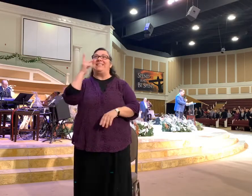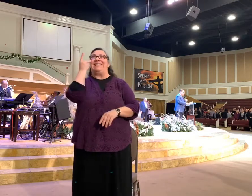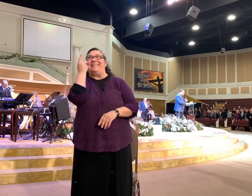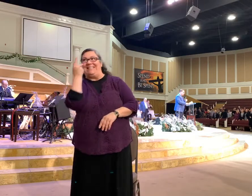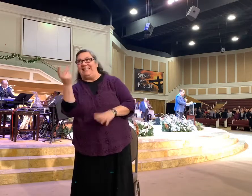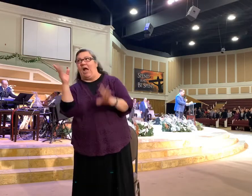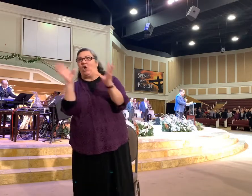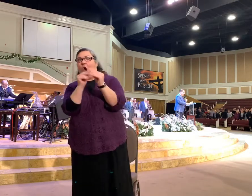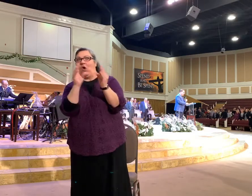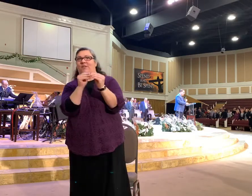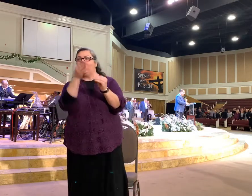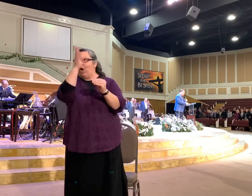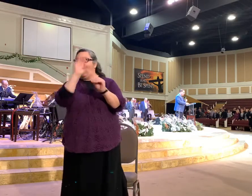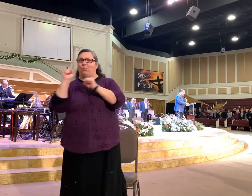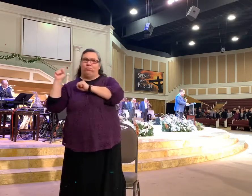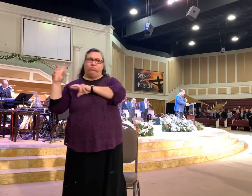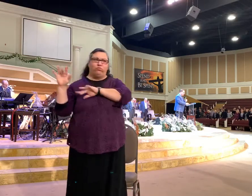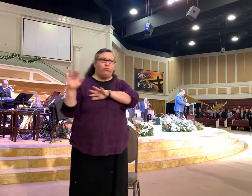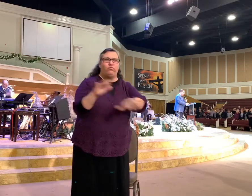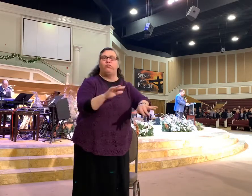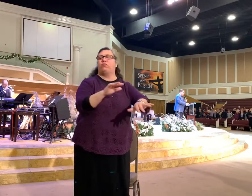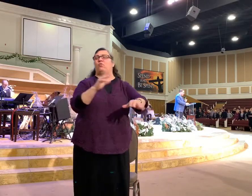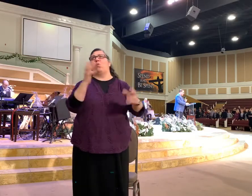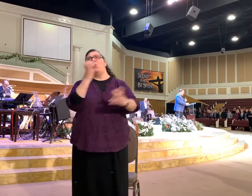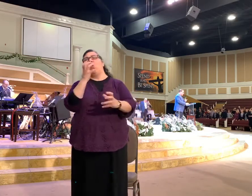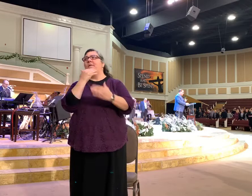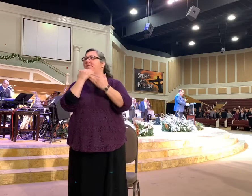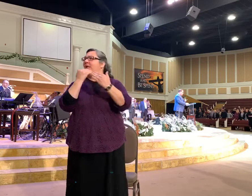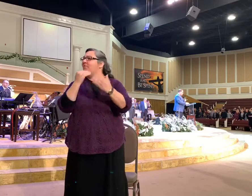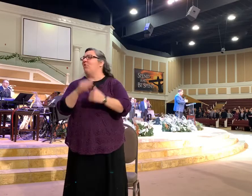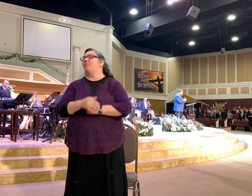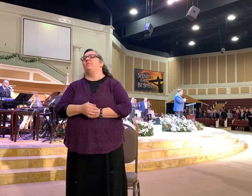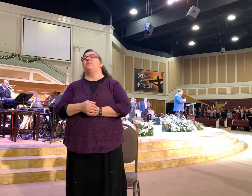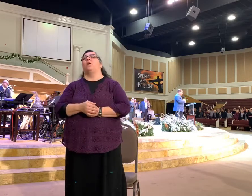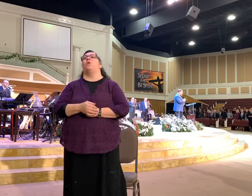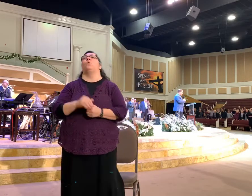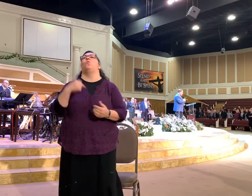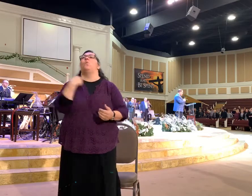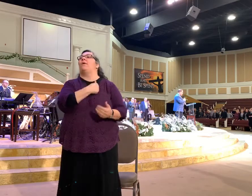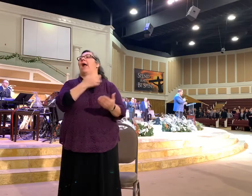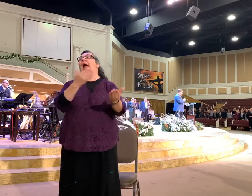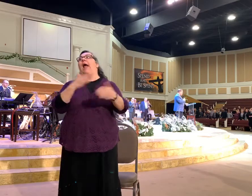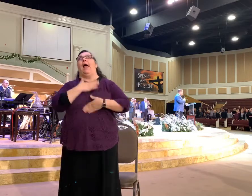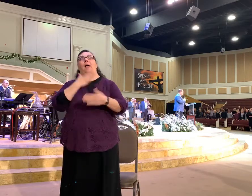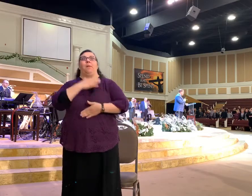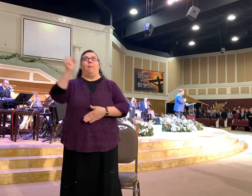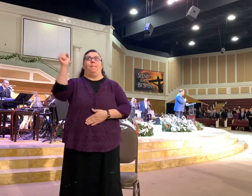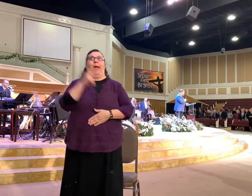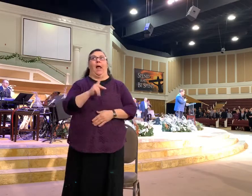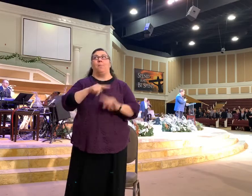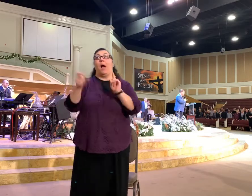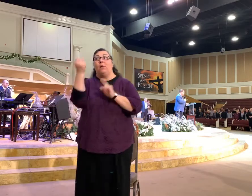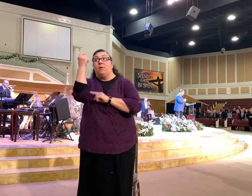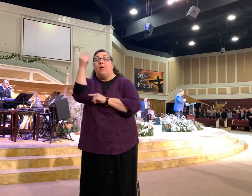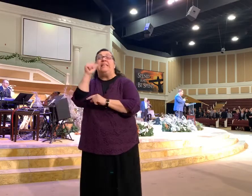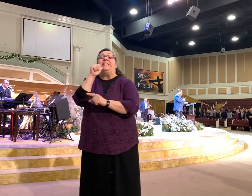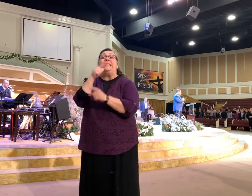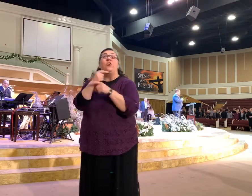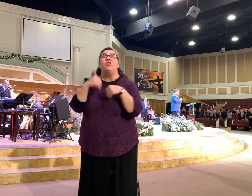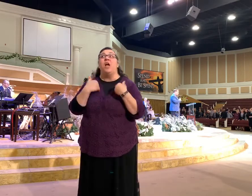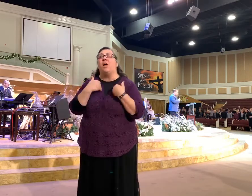really blew in there in a mighty way, and we're thankful for that. So we're glad to be back. Sister Young is very, very